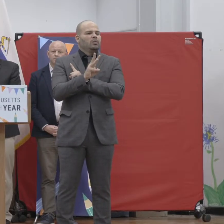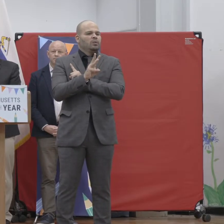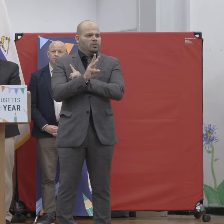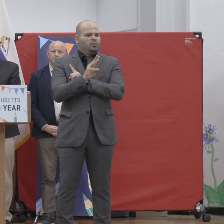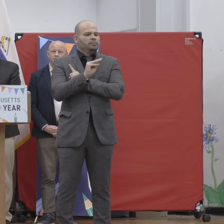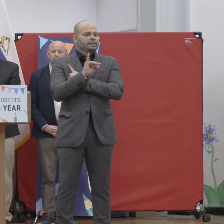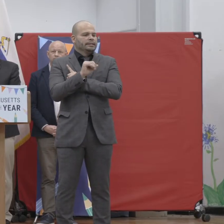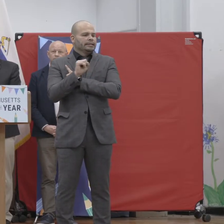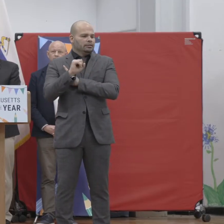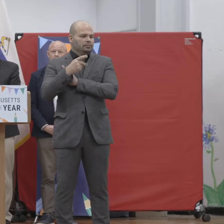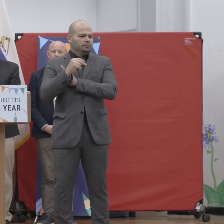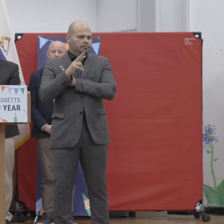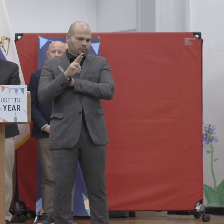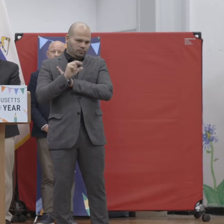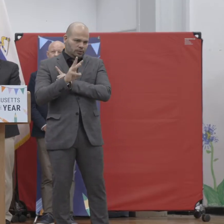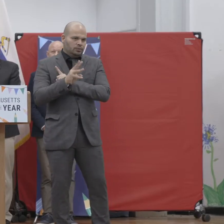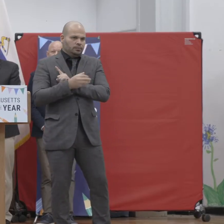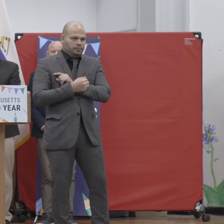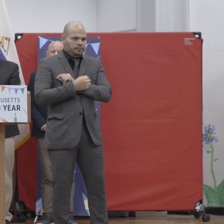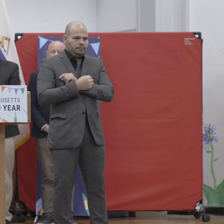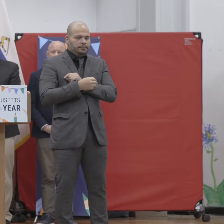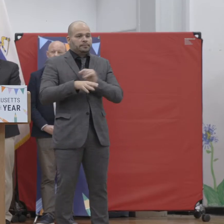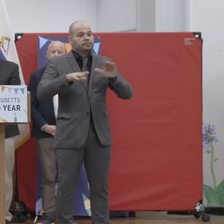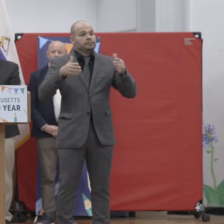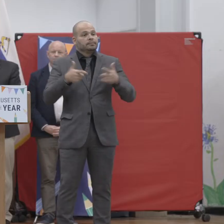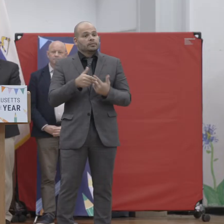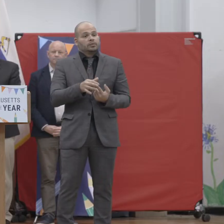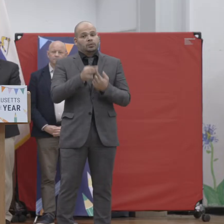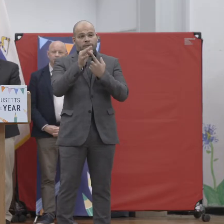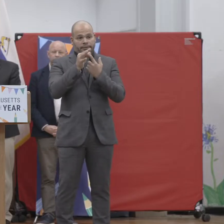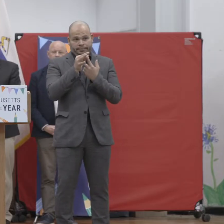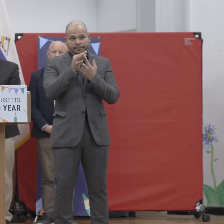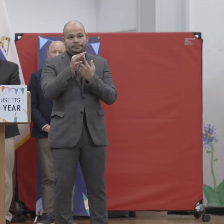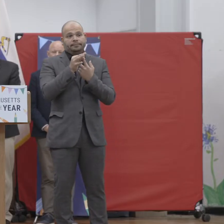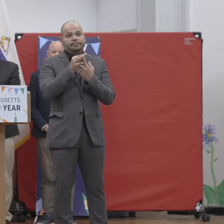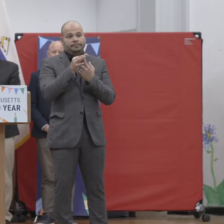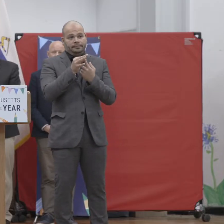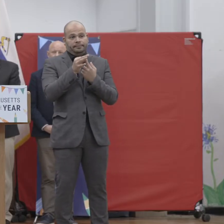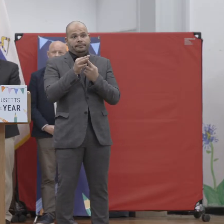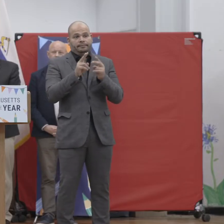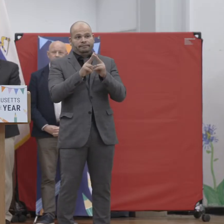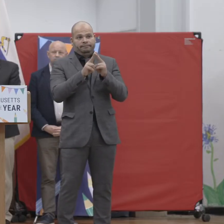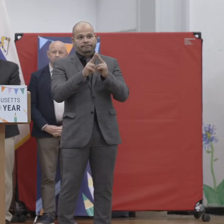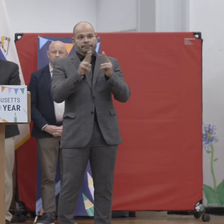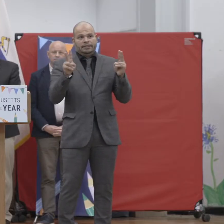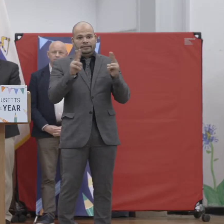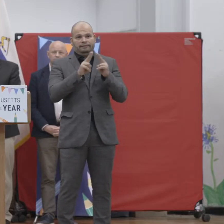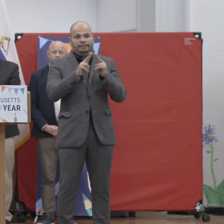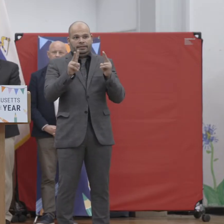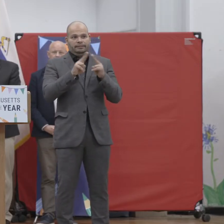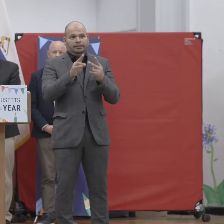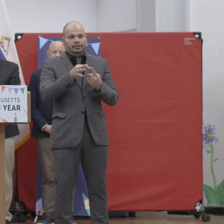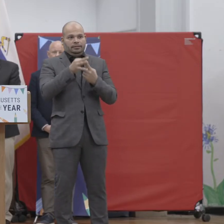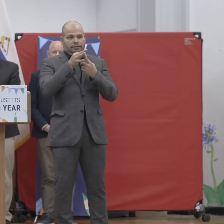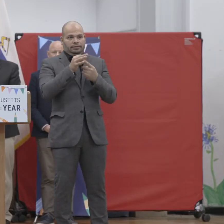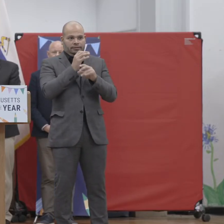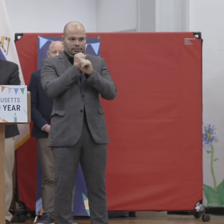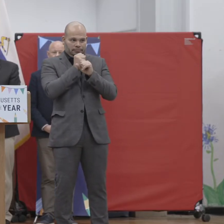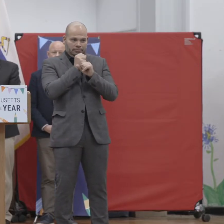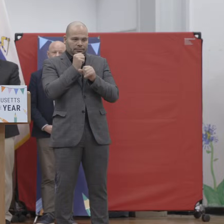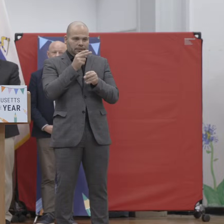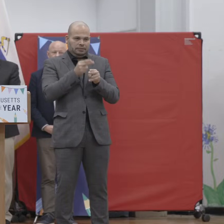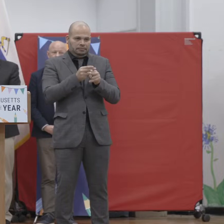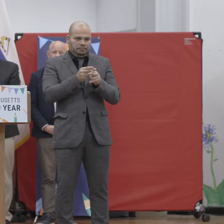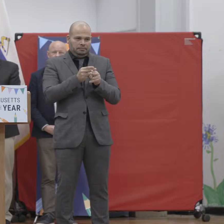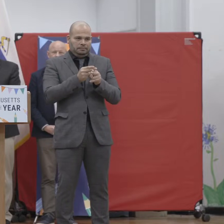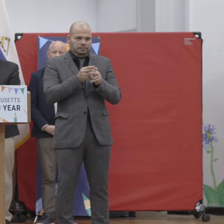pleasure right now to introduce a special guest. So special that I'm not even going to say who it is. I'm just going to ask